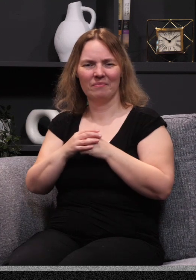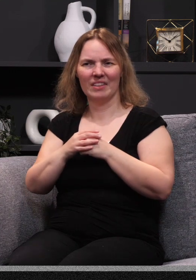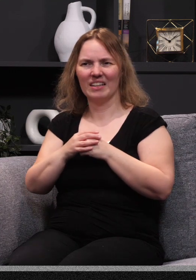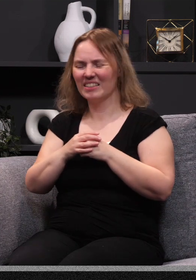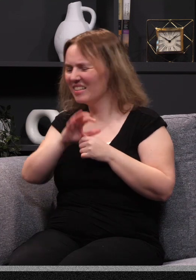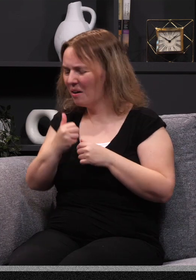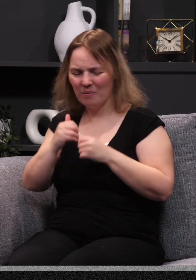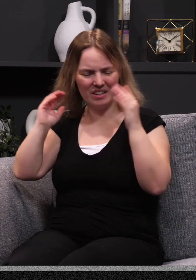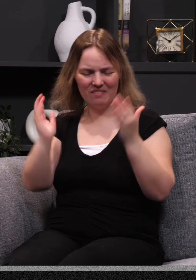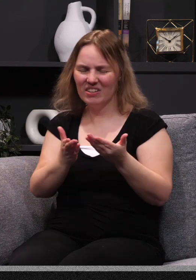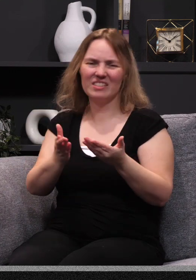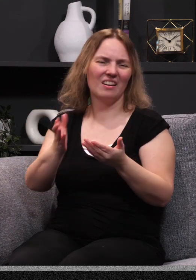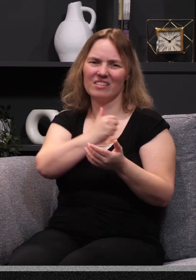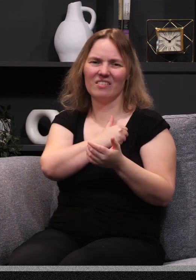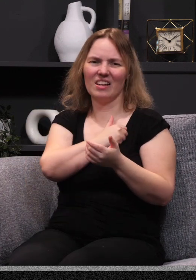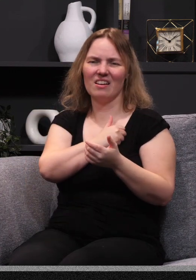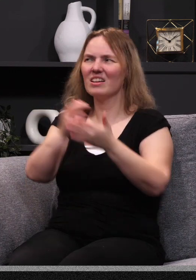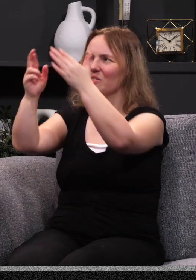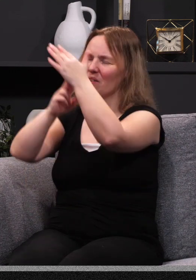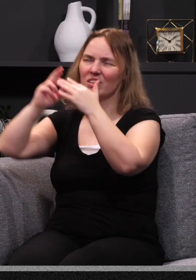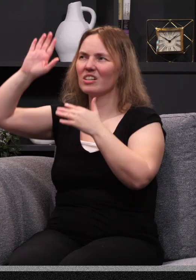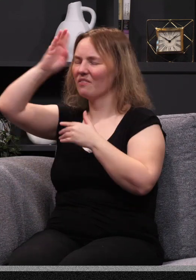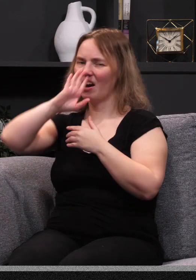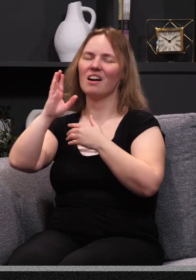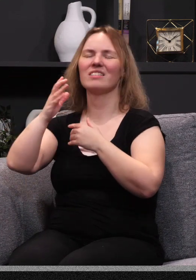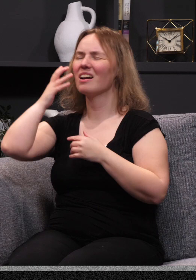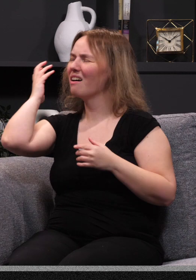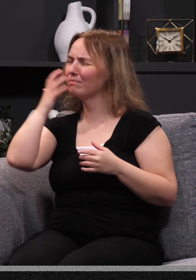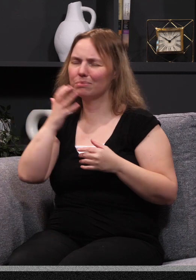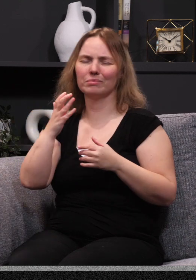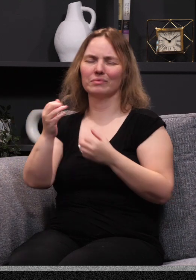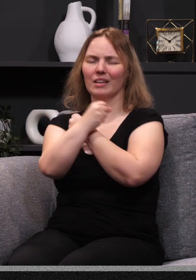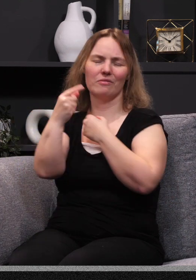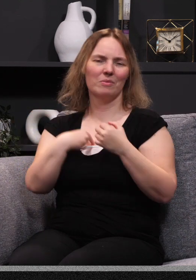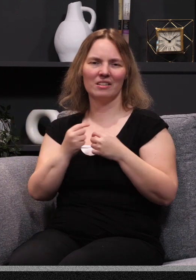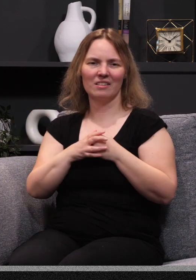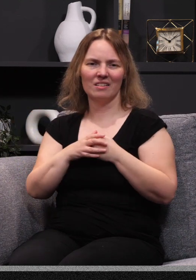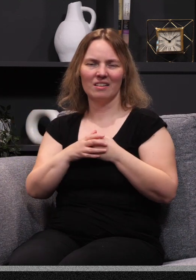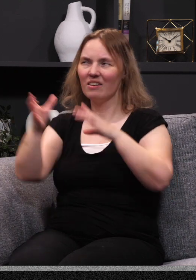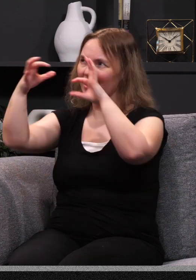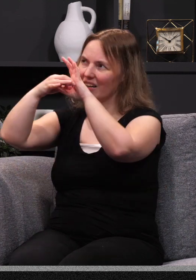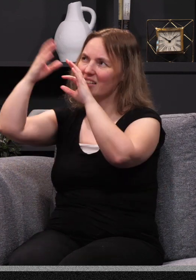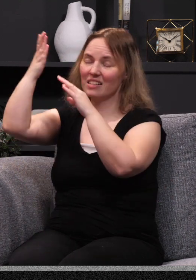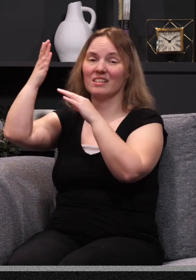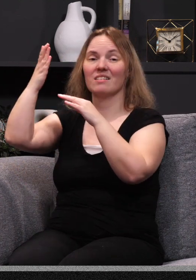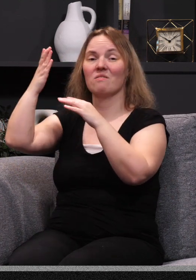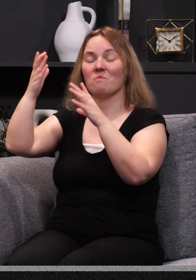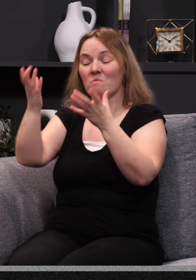muster up. It's not what we can, you know, convince ourselves of. It's the revelation of God's incredible love for me and how connected